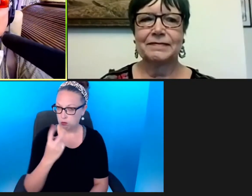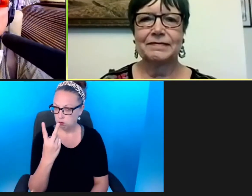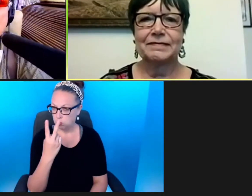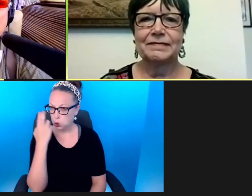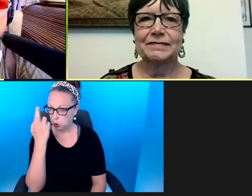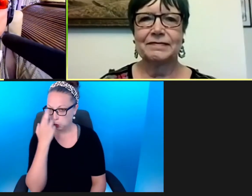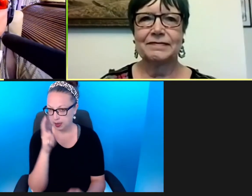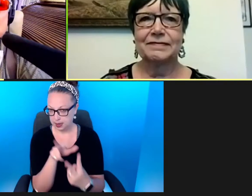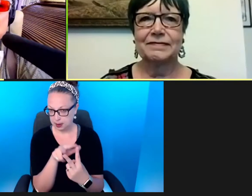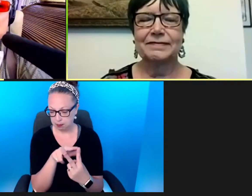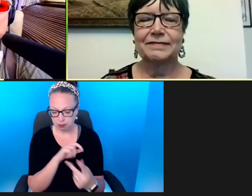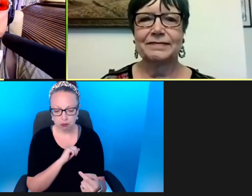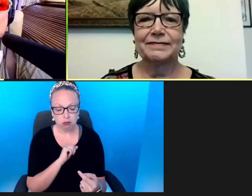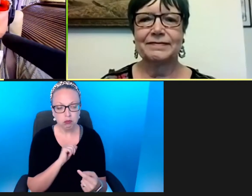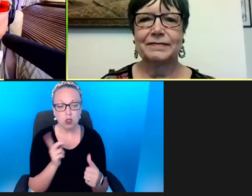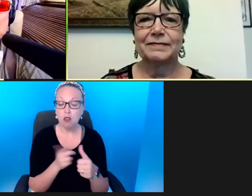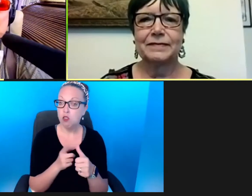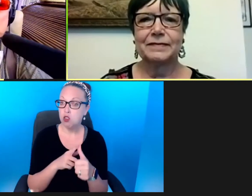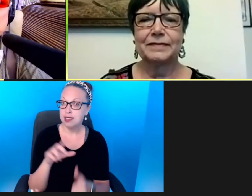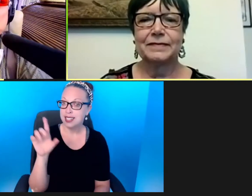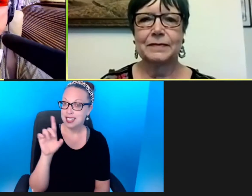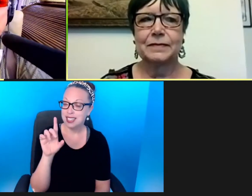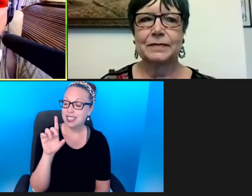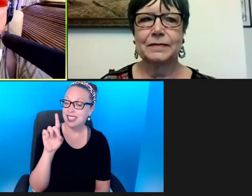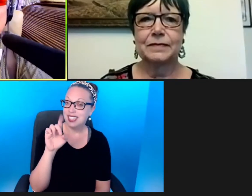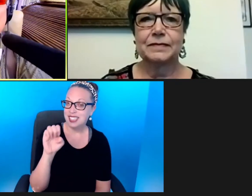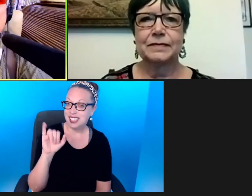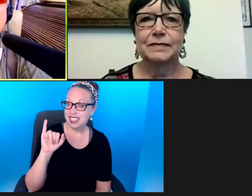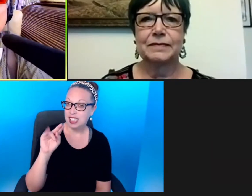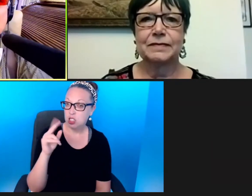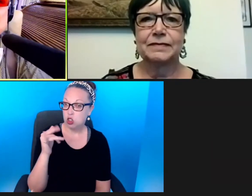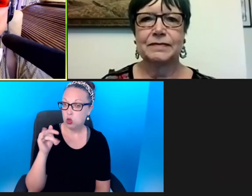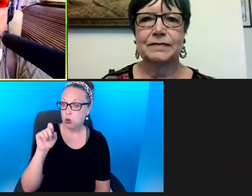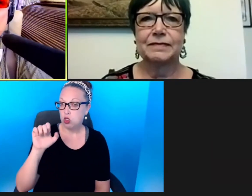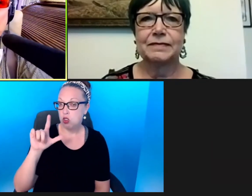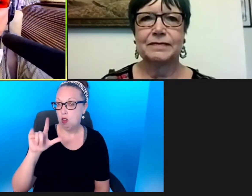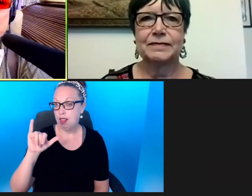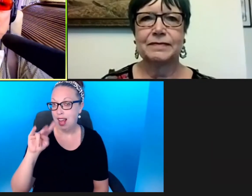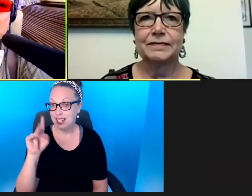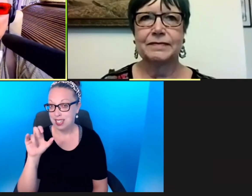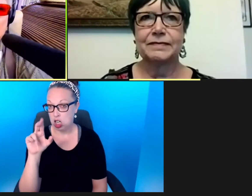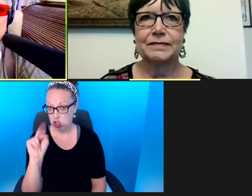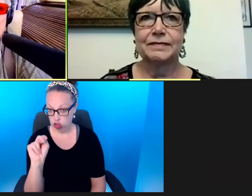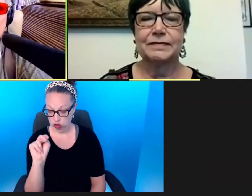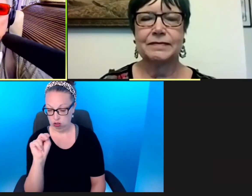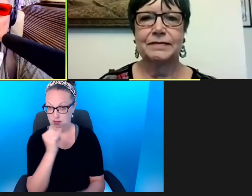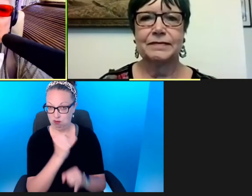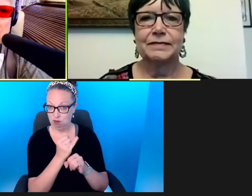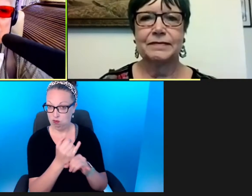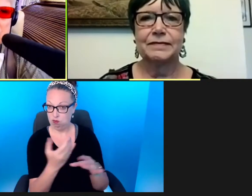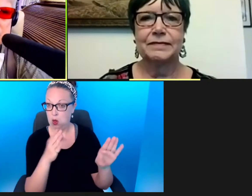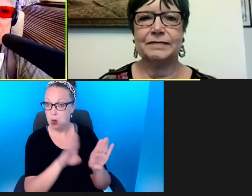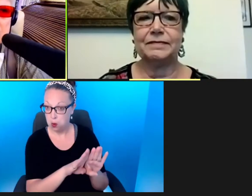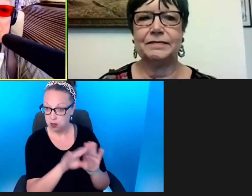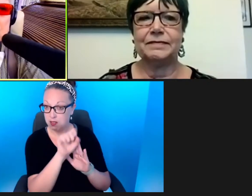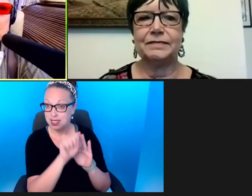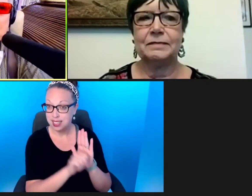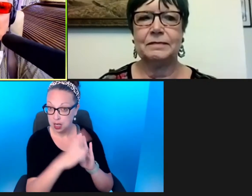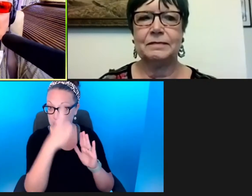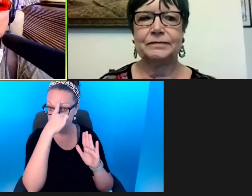all, when the deinstitutionalization movement happened and state mental hospitals were